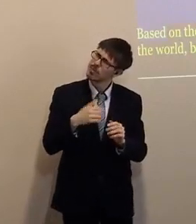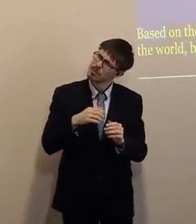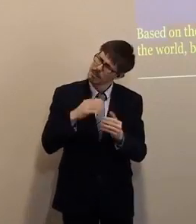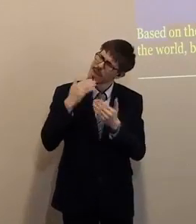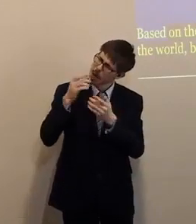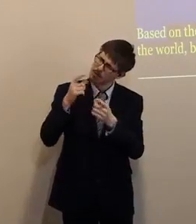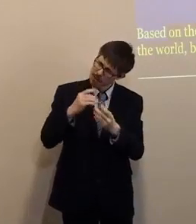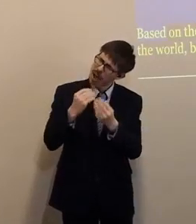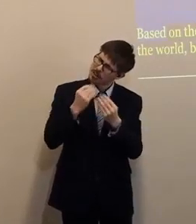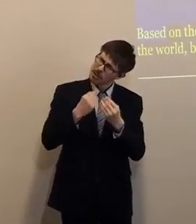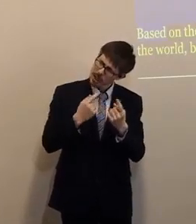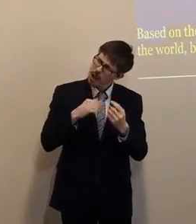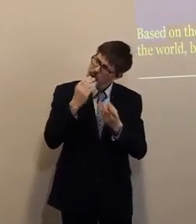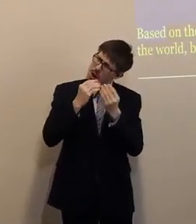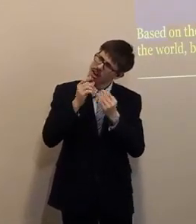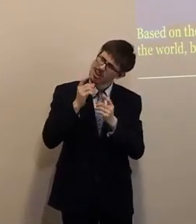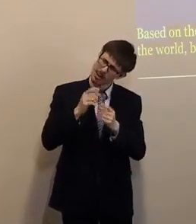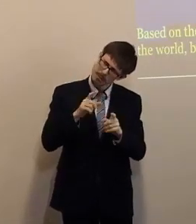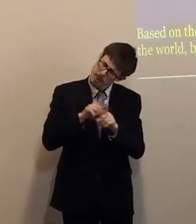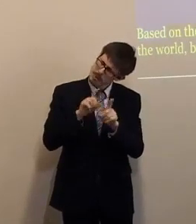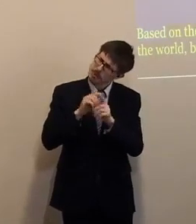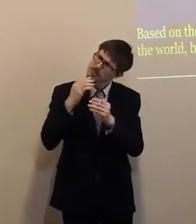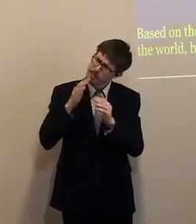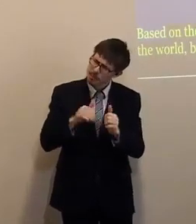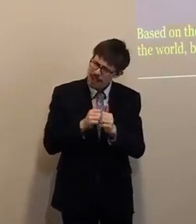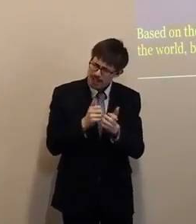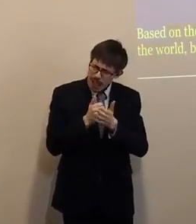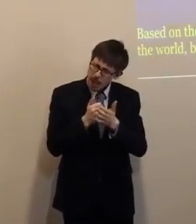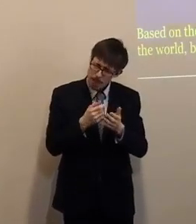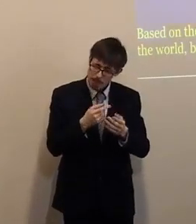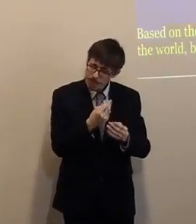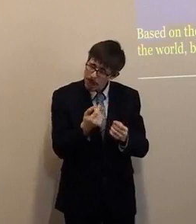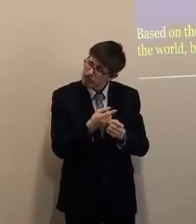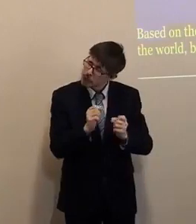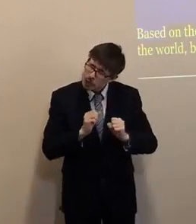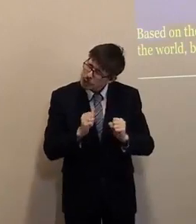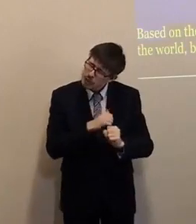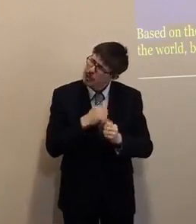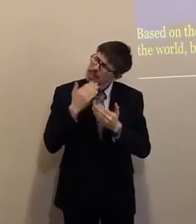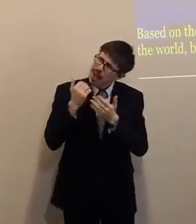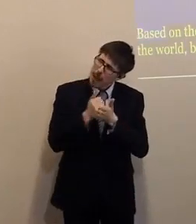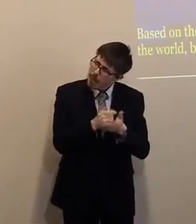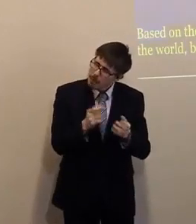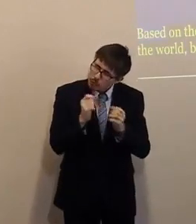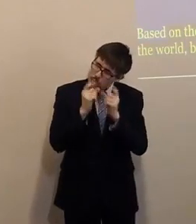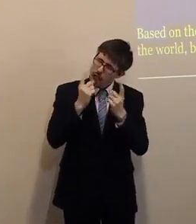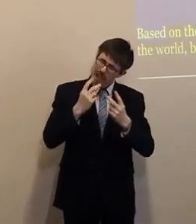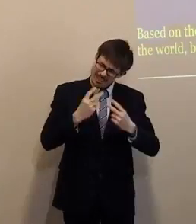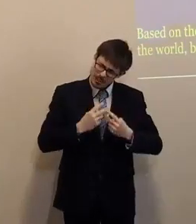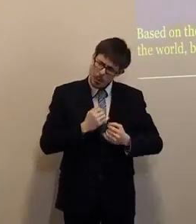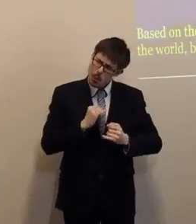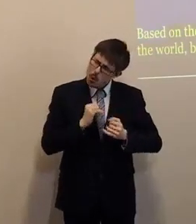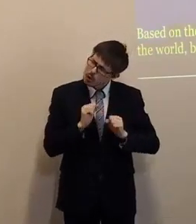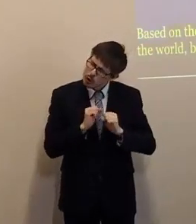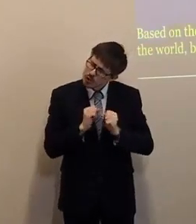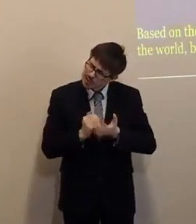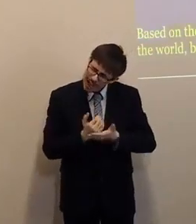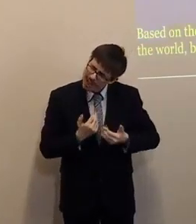them all. Lord, we thank thee for what thou hast taught us this time. Some of us are not Christian yet. We pray that